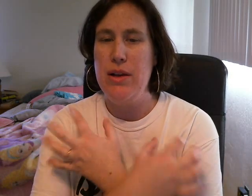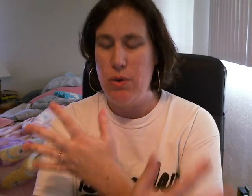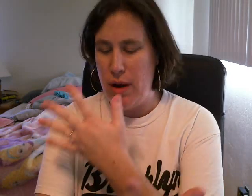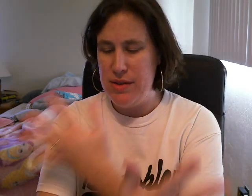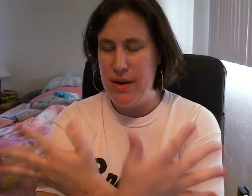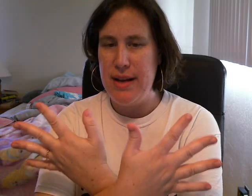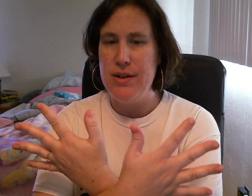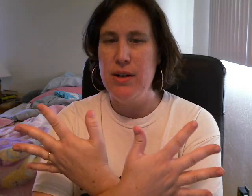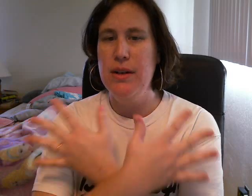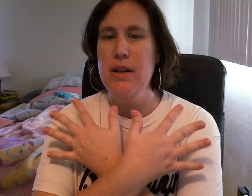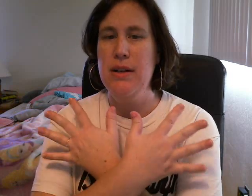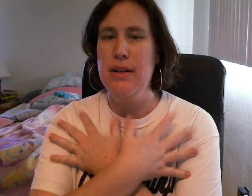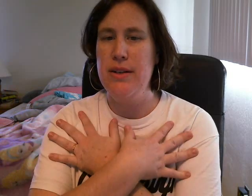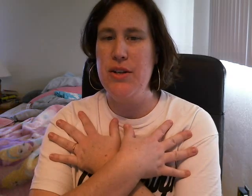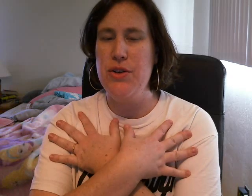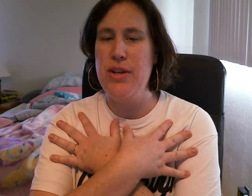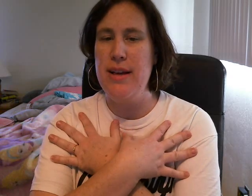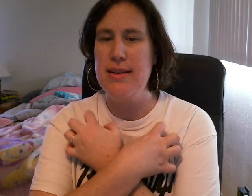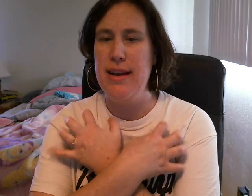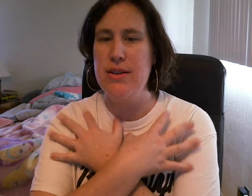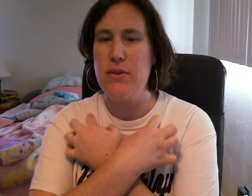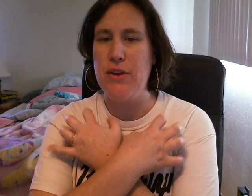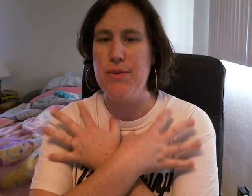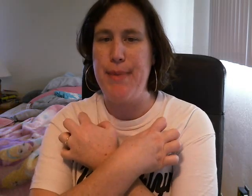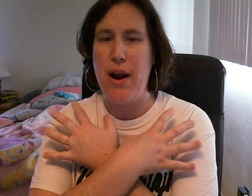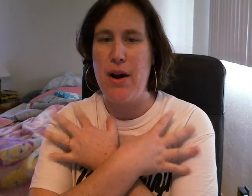You cross your hands over, touch your chest, and scratch. Bear.